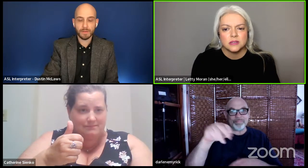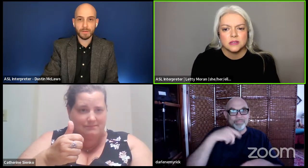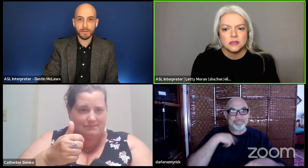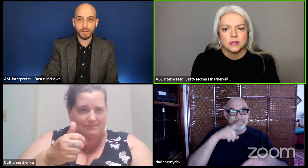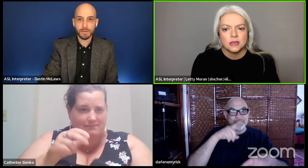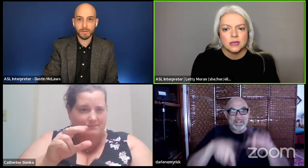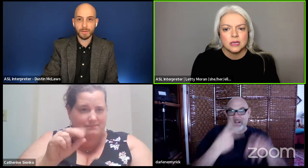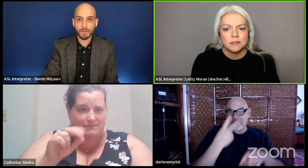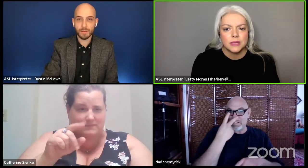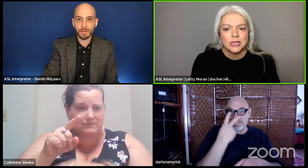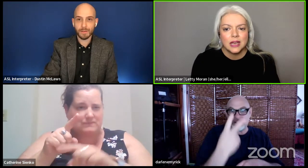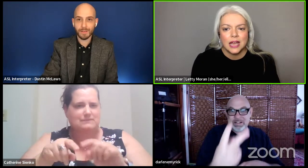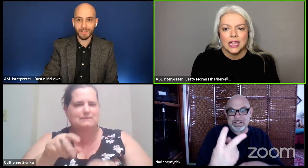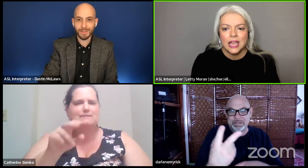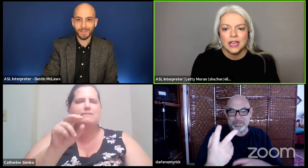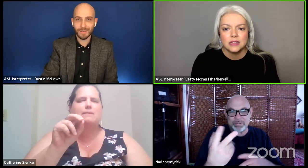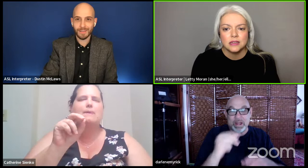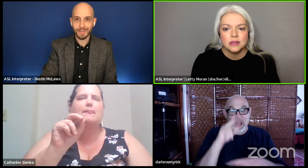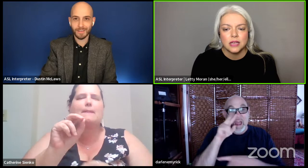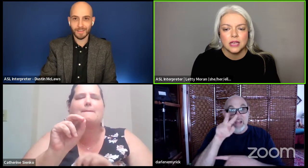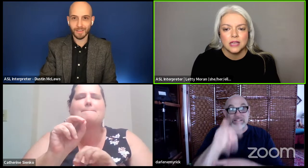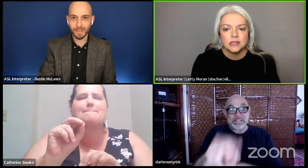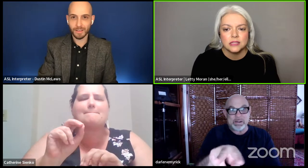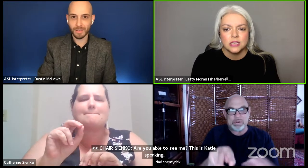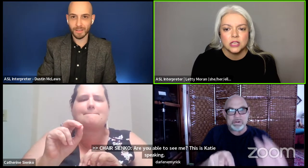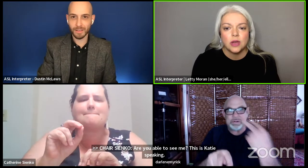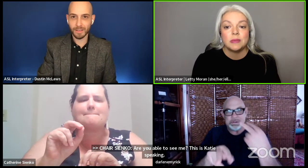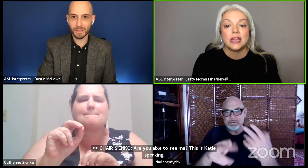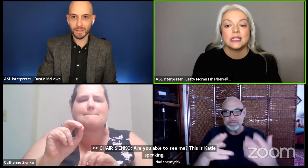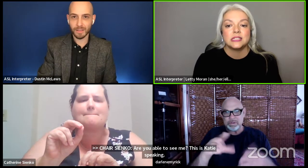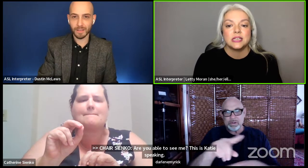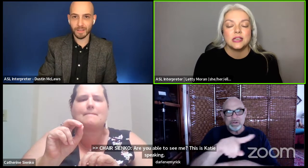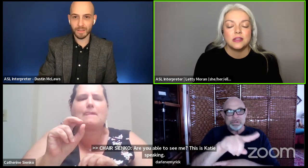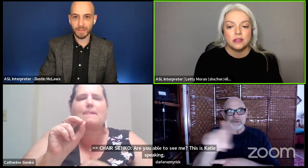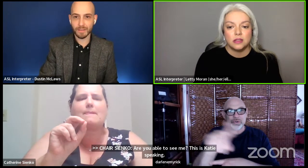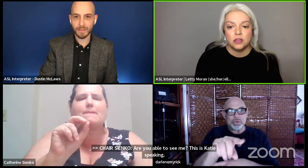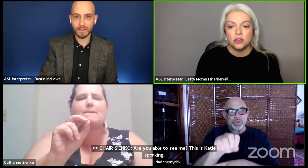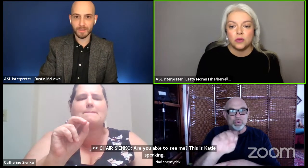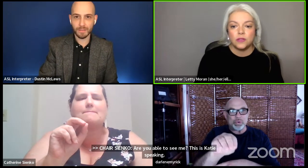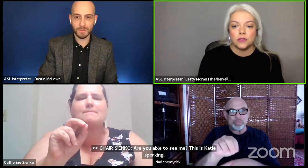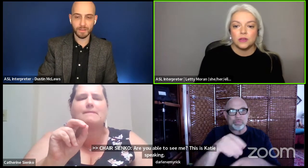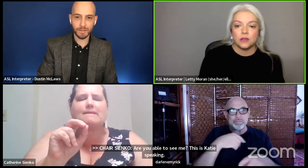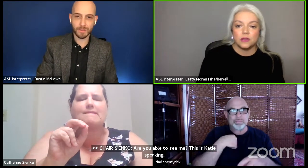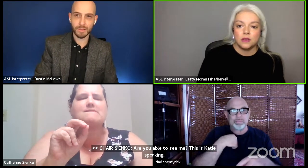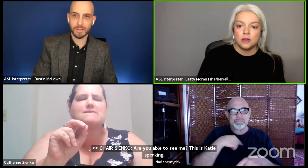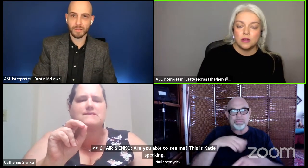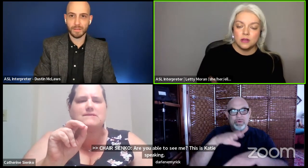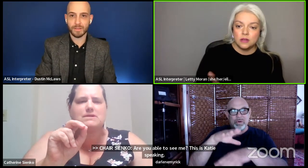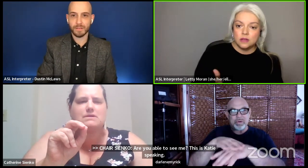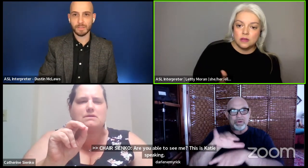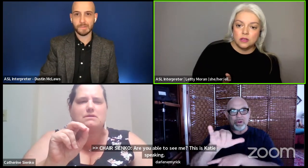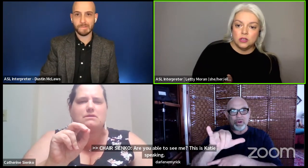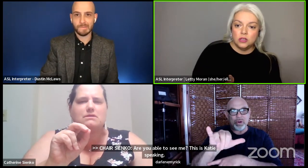this is yeah, I can't see you. I mean, I see you on the